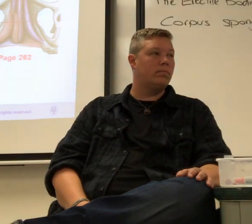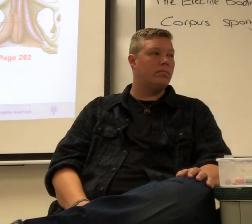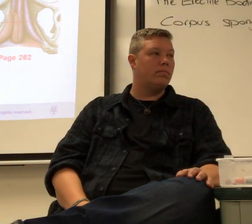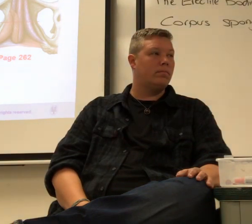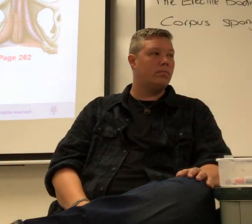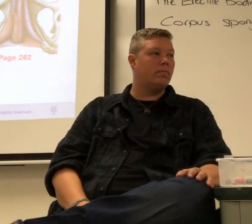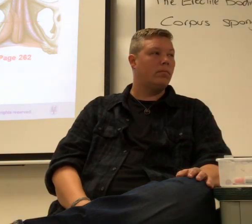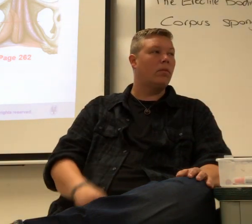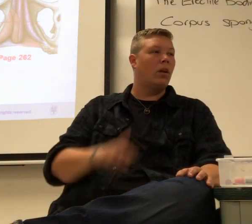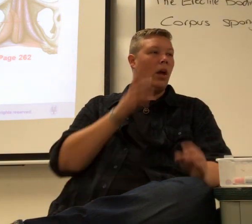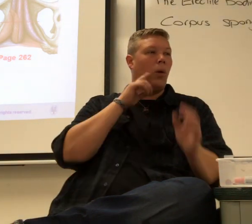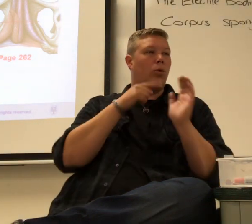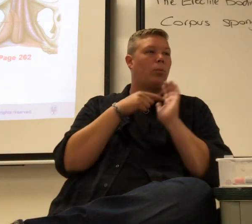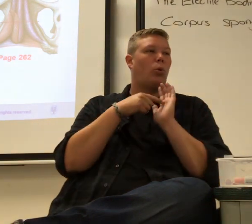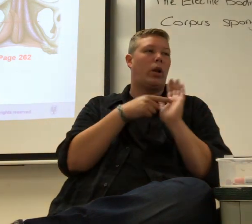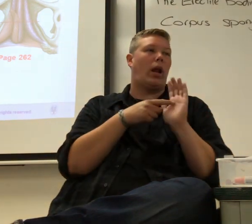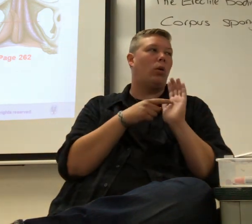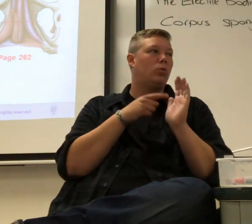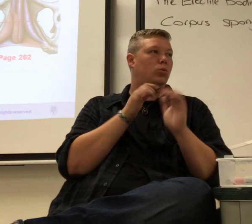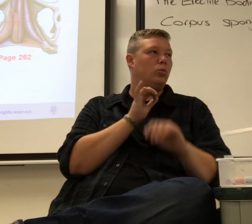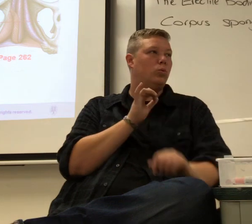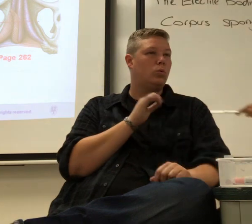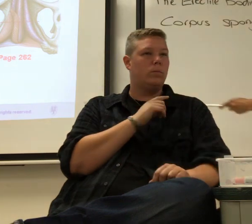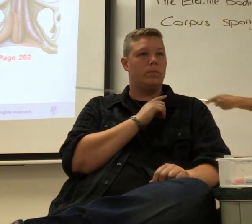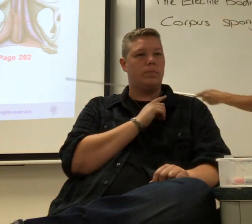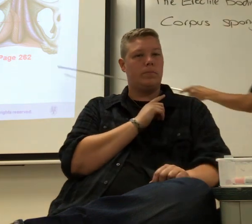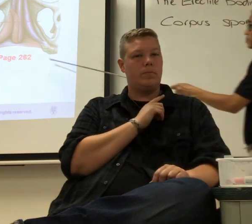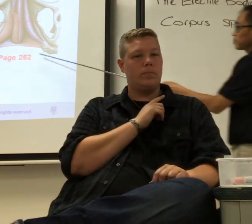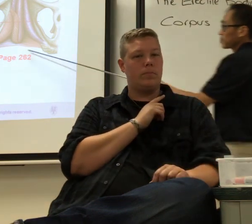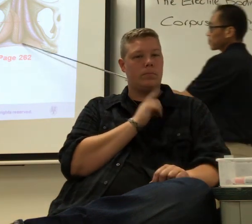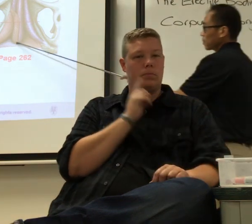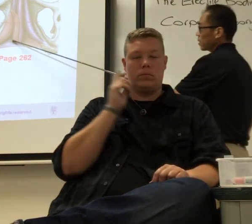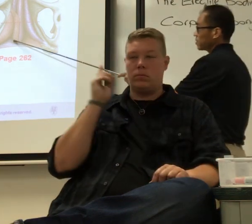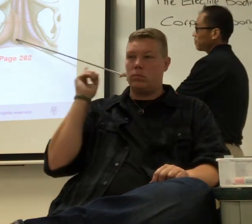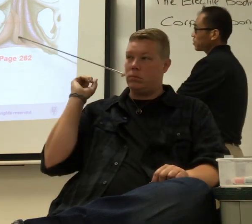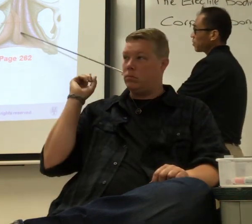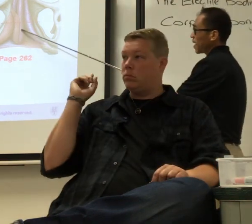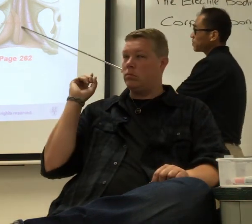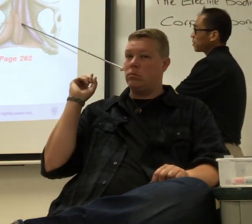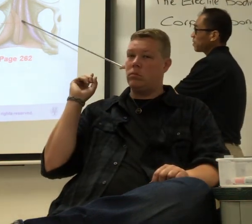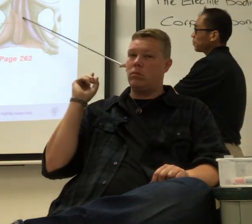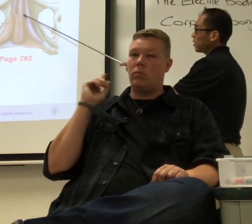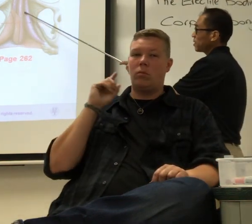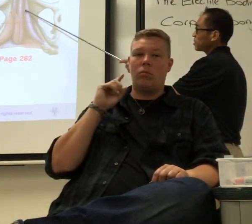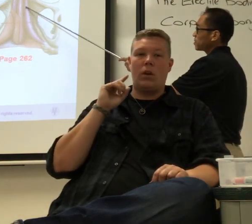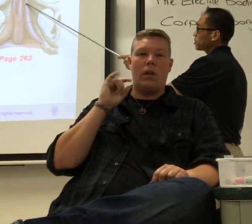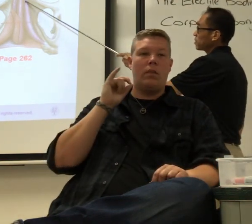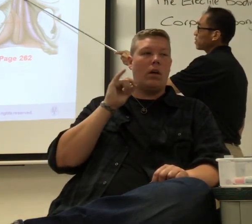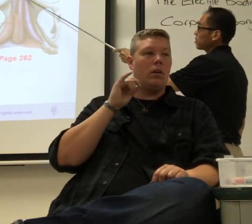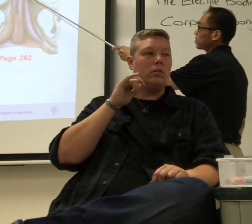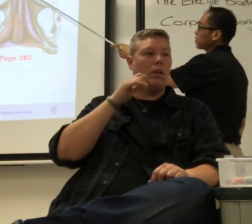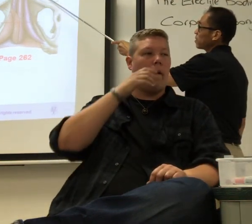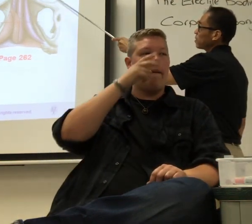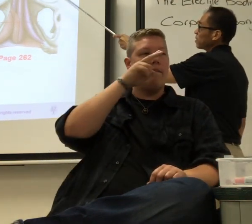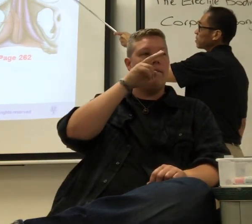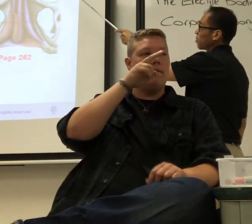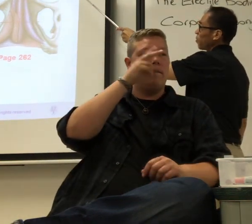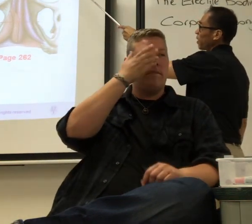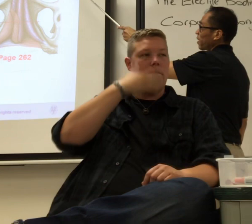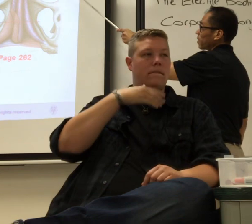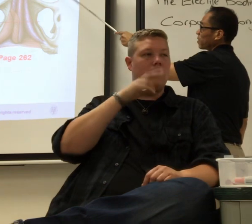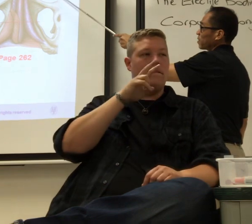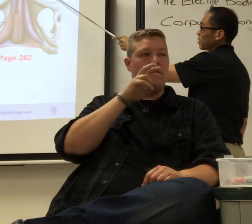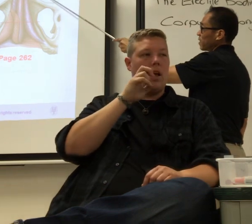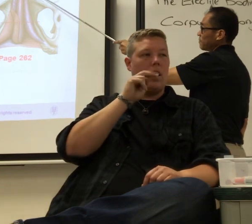Let me point it out to you. It's this structure. It's the ventral aspect of the penis. This